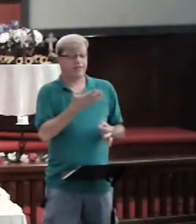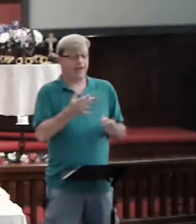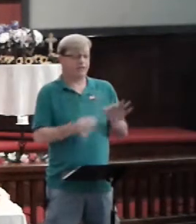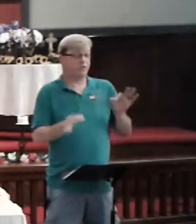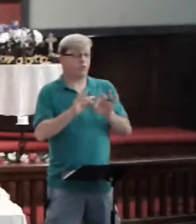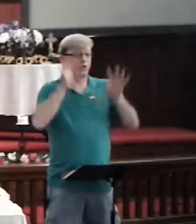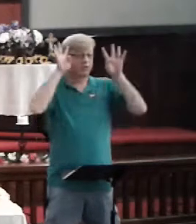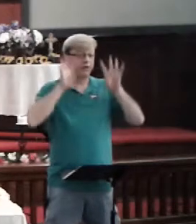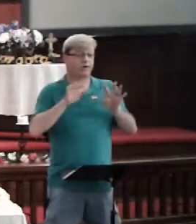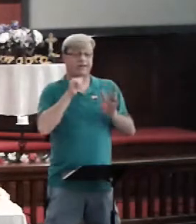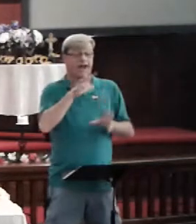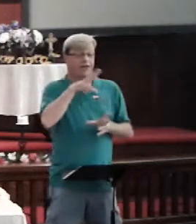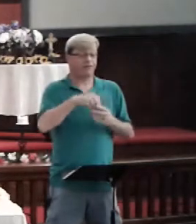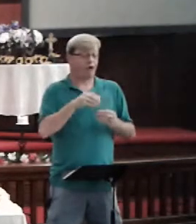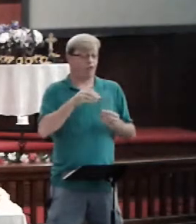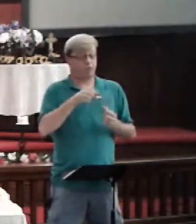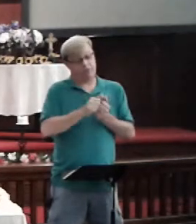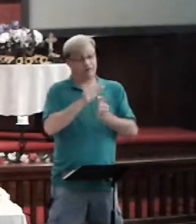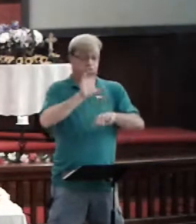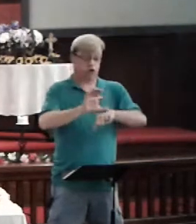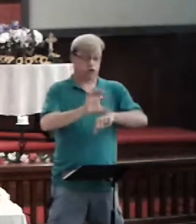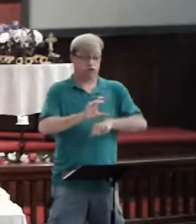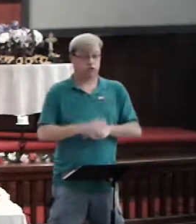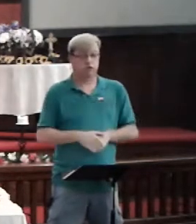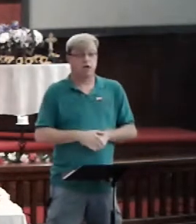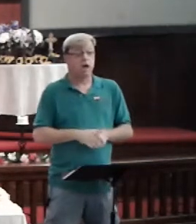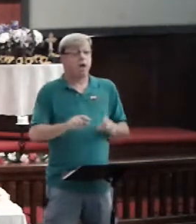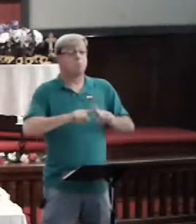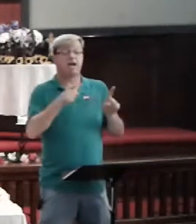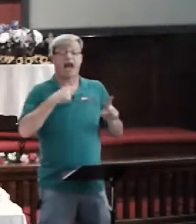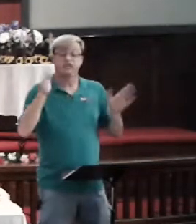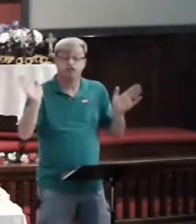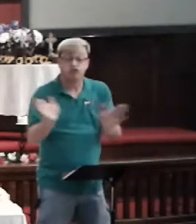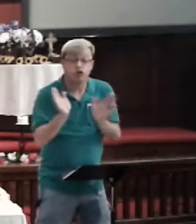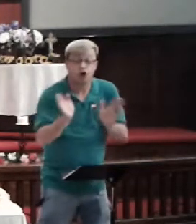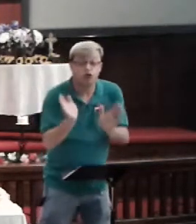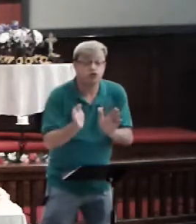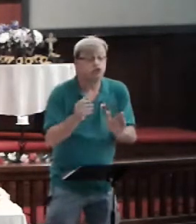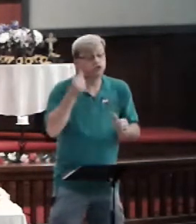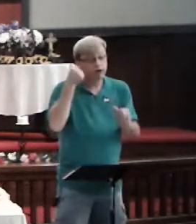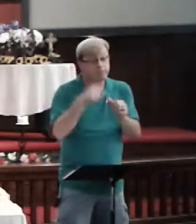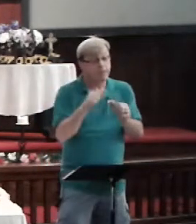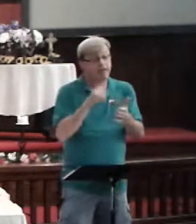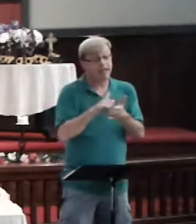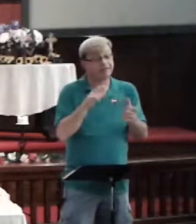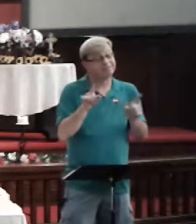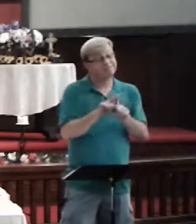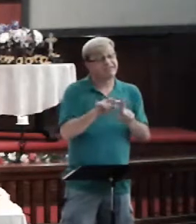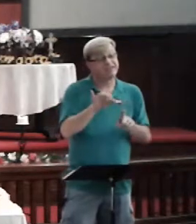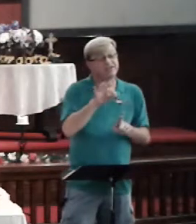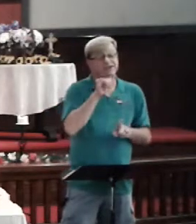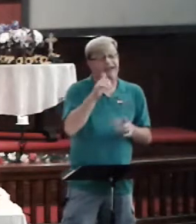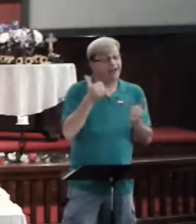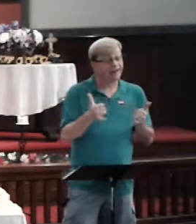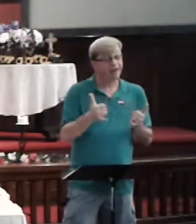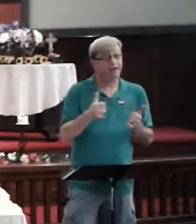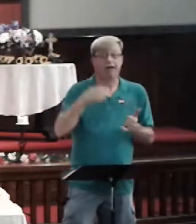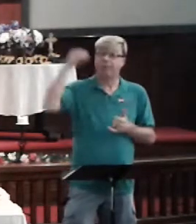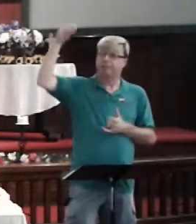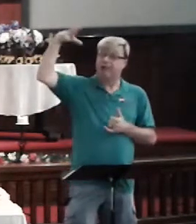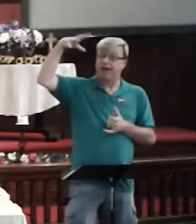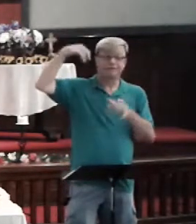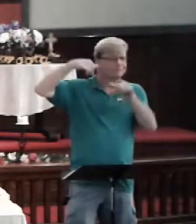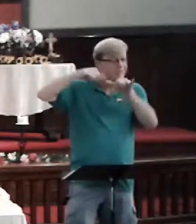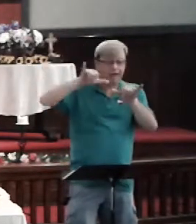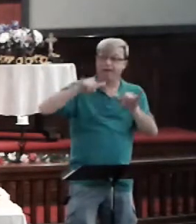sitting in this church. But I encourage you to remember that even if you're not here, the lights are still